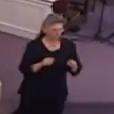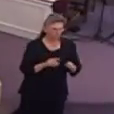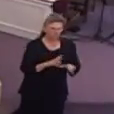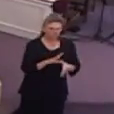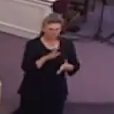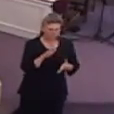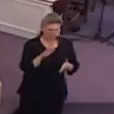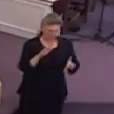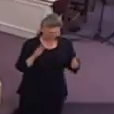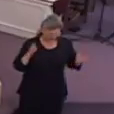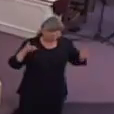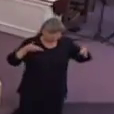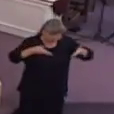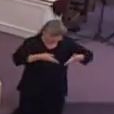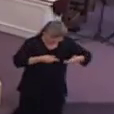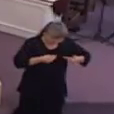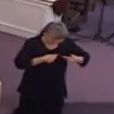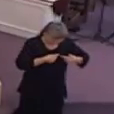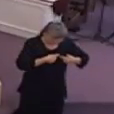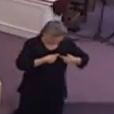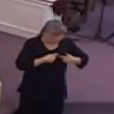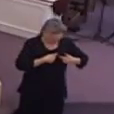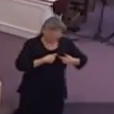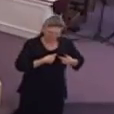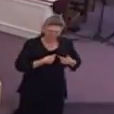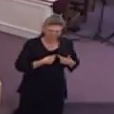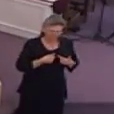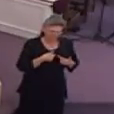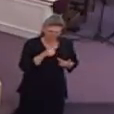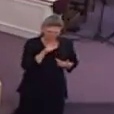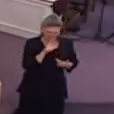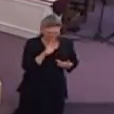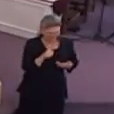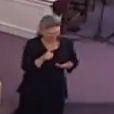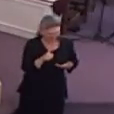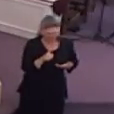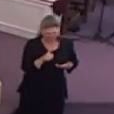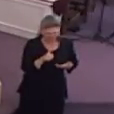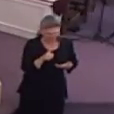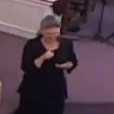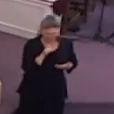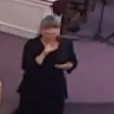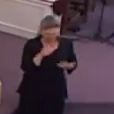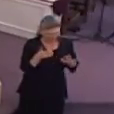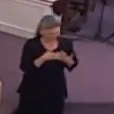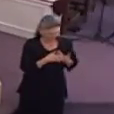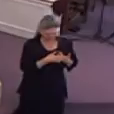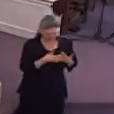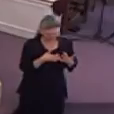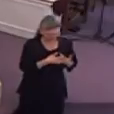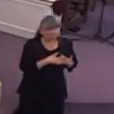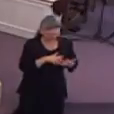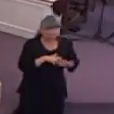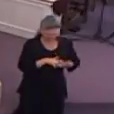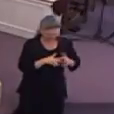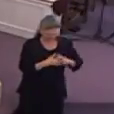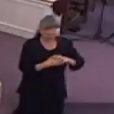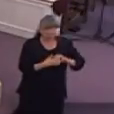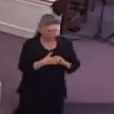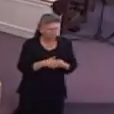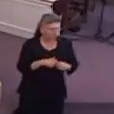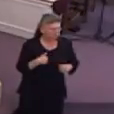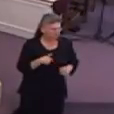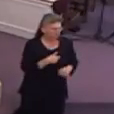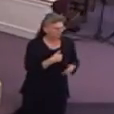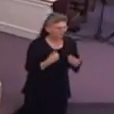that inadequacy. They feel like perhaps they're just a little bit of a misfit. You know, we adopt